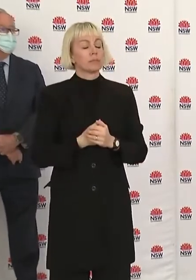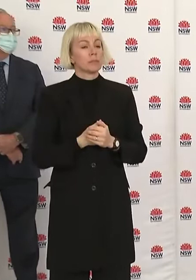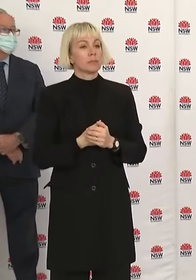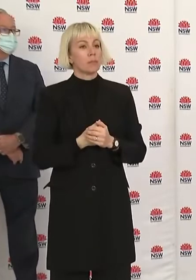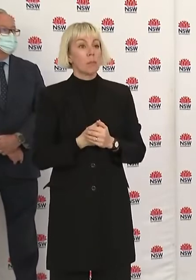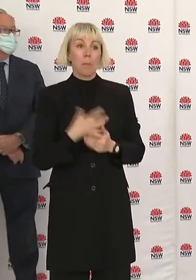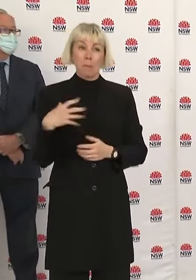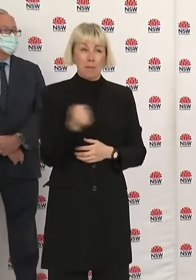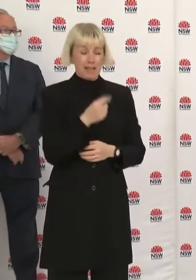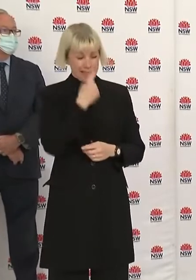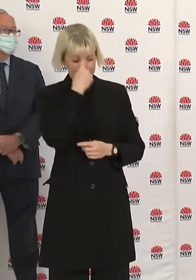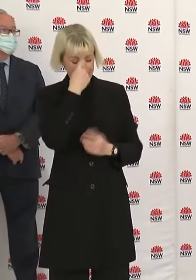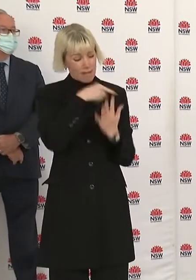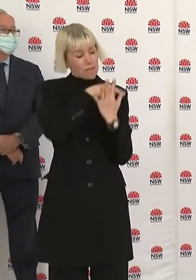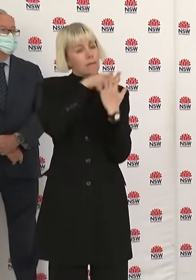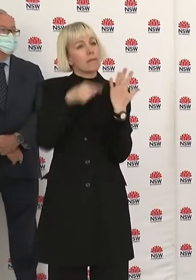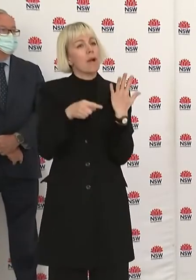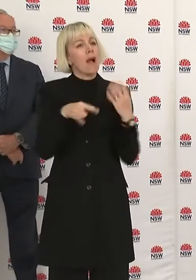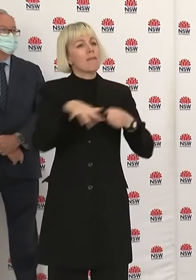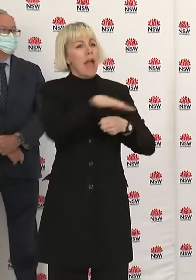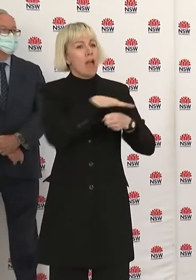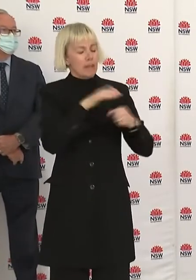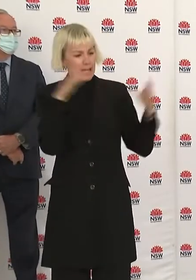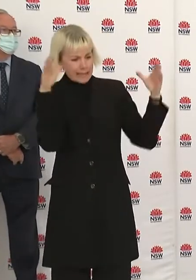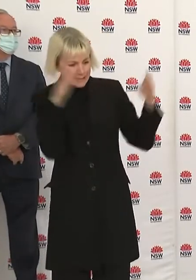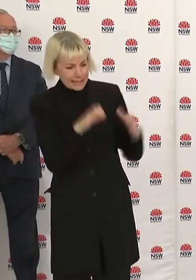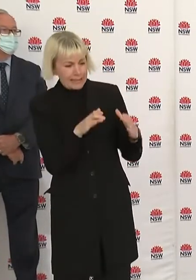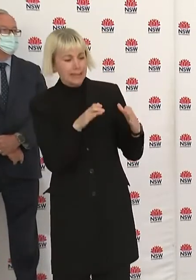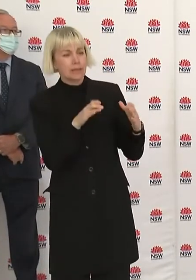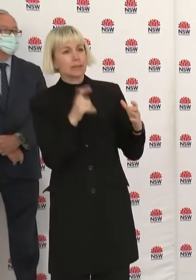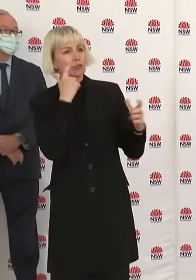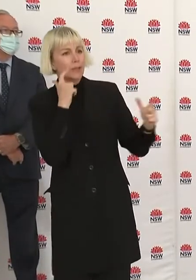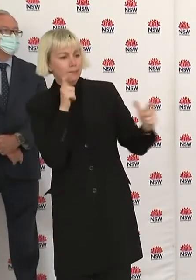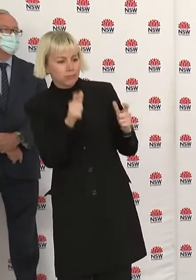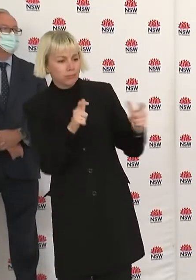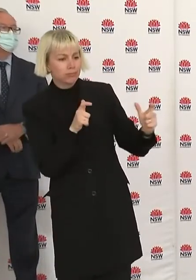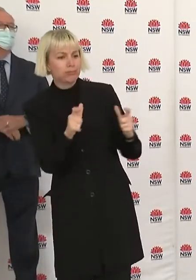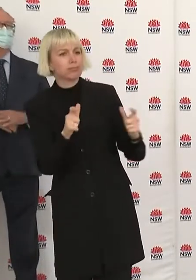areas within New South Wales, we need a consideration of a